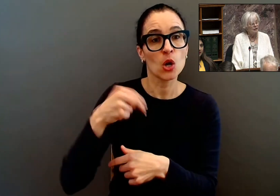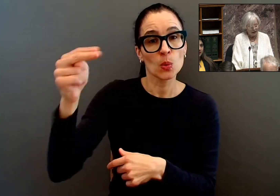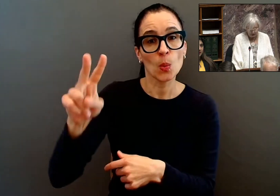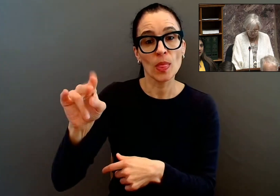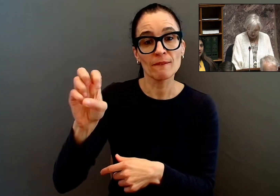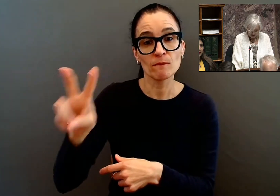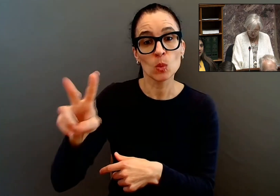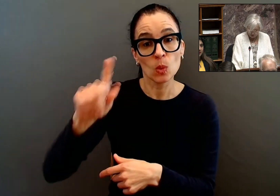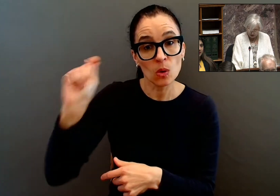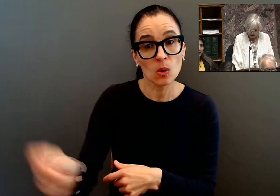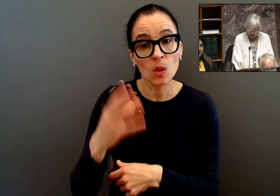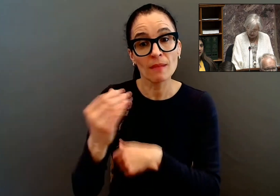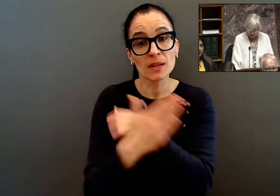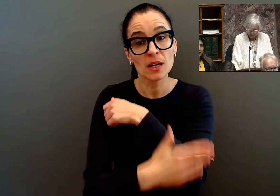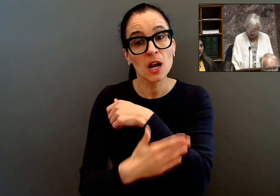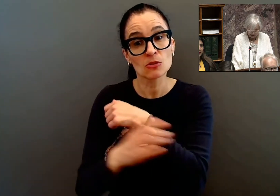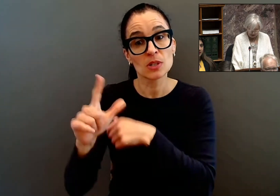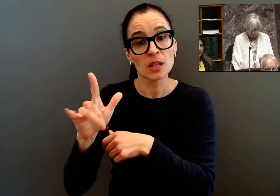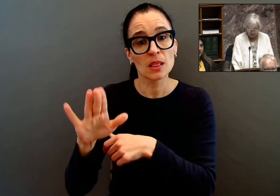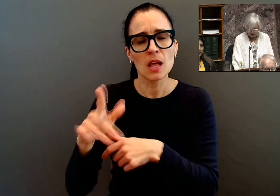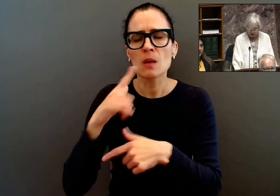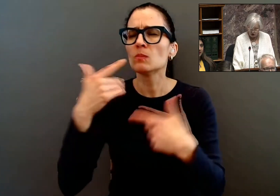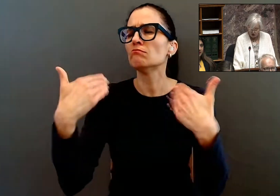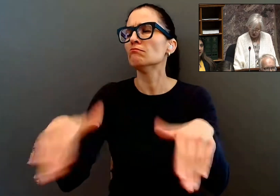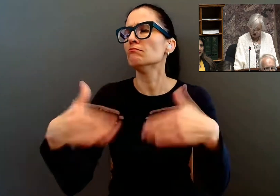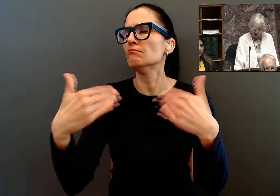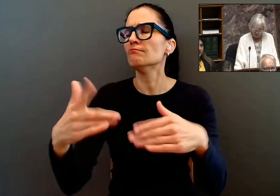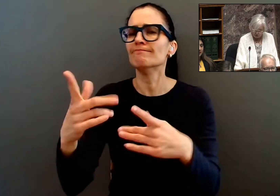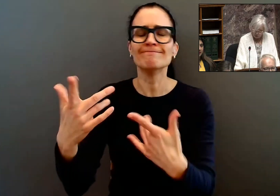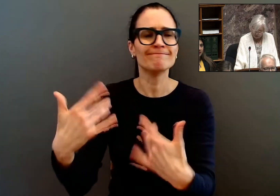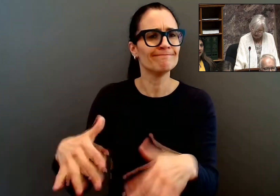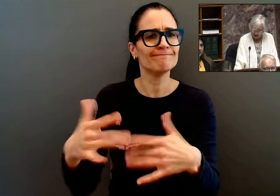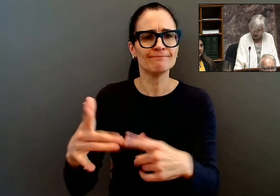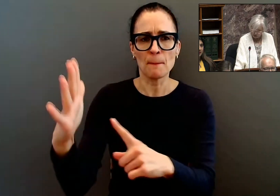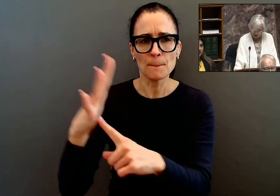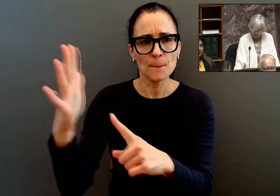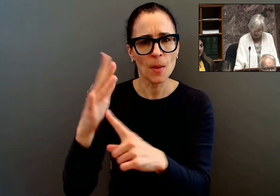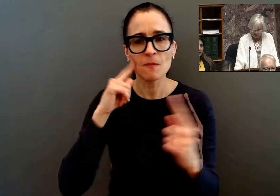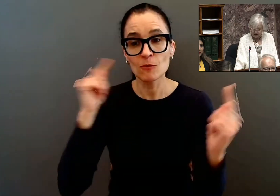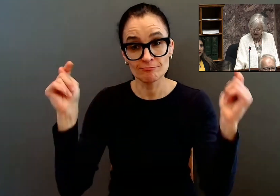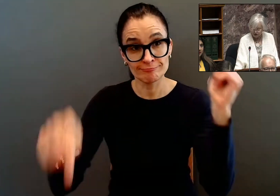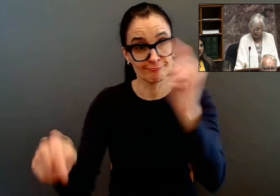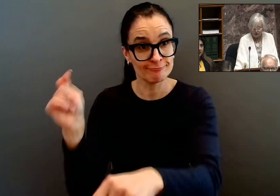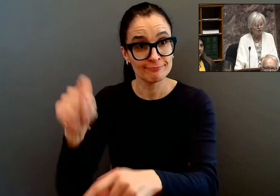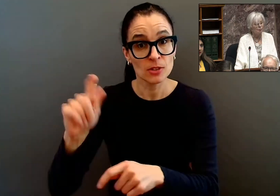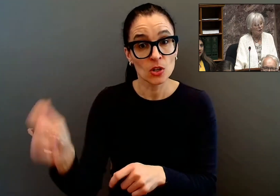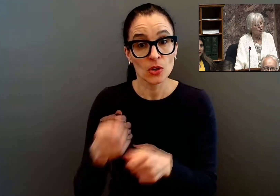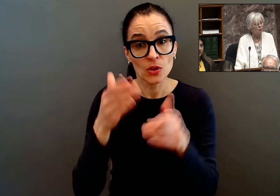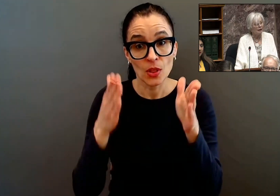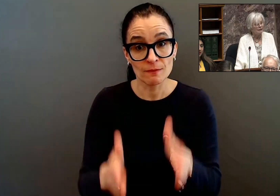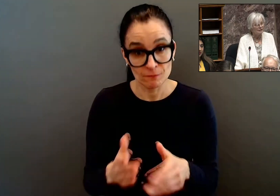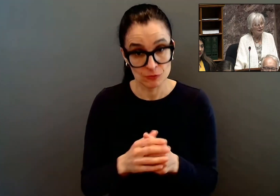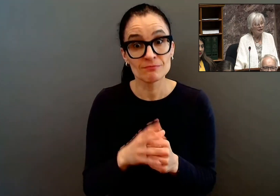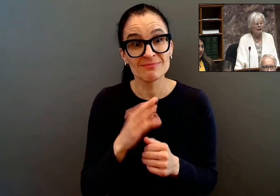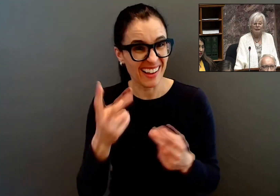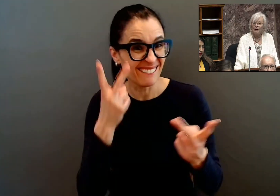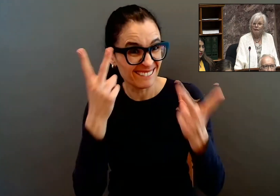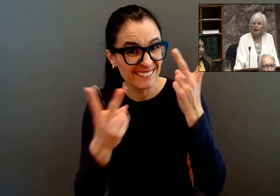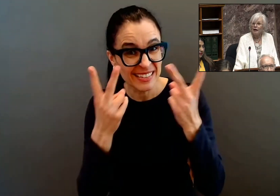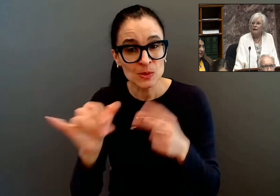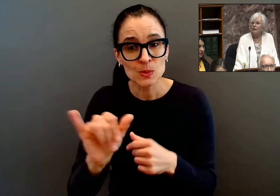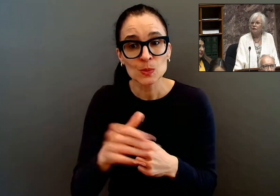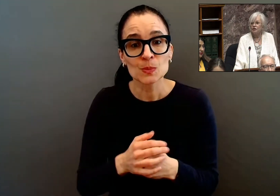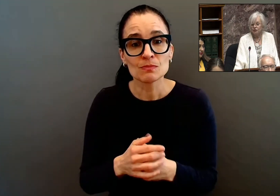golfers and visitors alike, and I invite all of those in the House to visit this very special place in